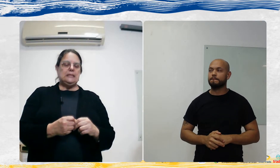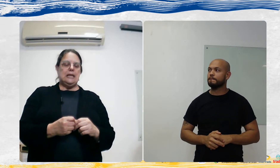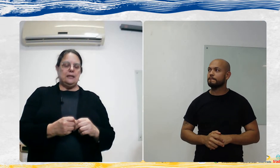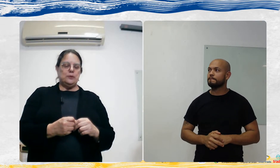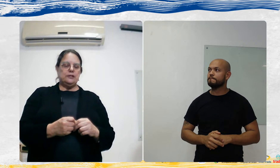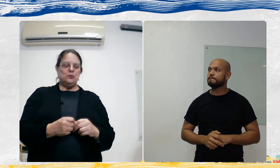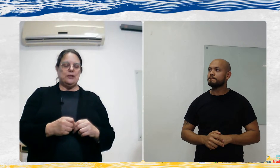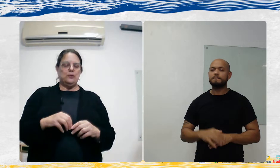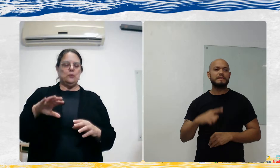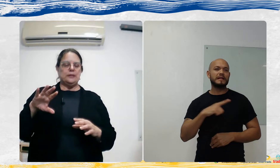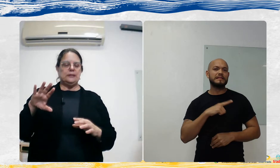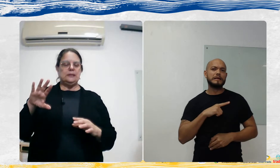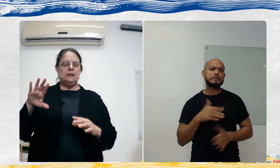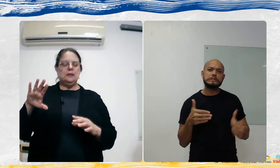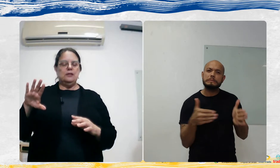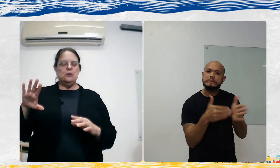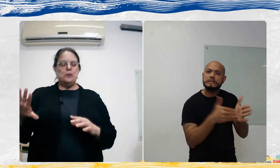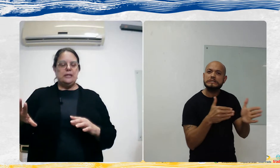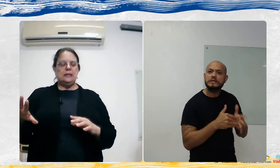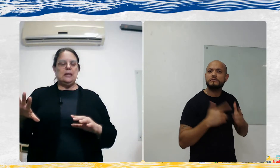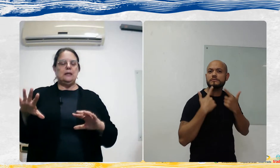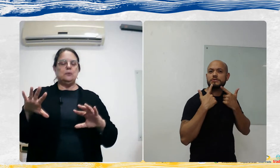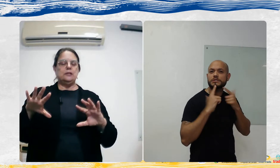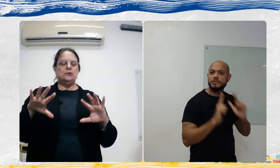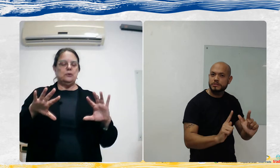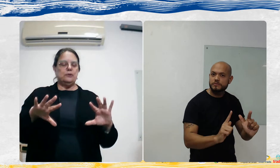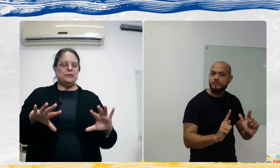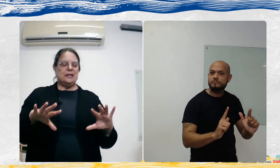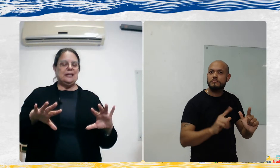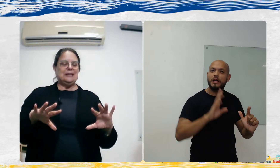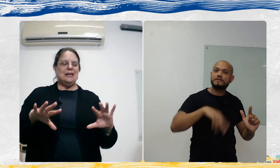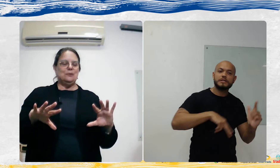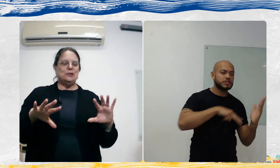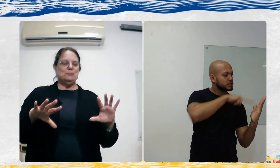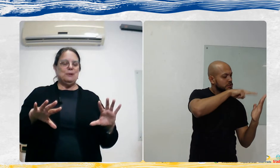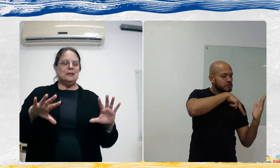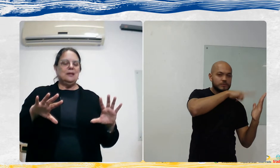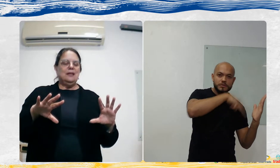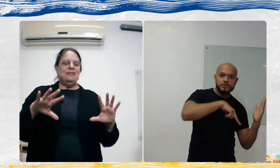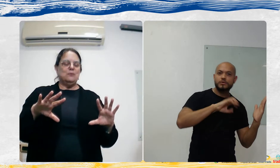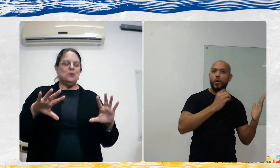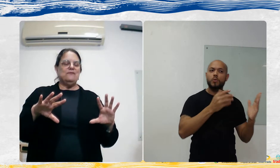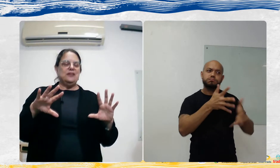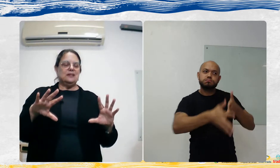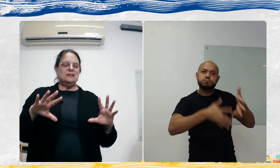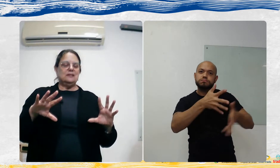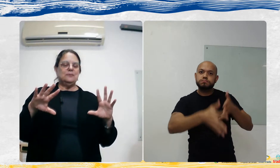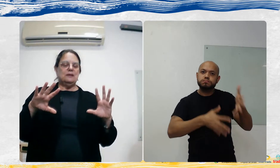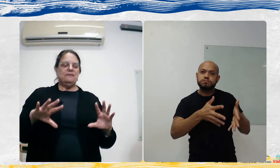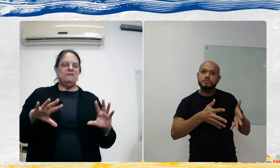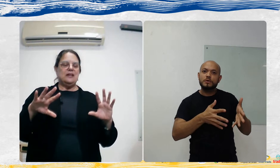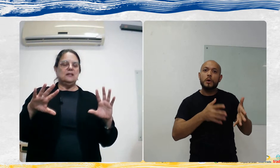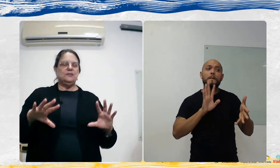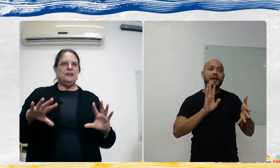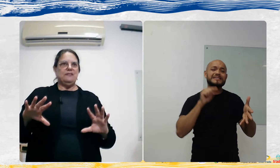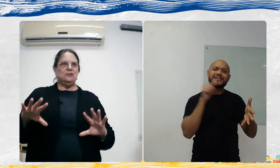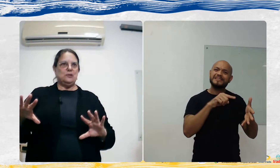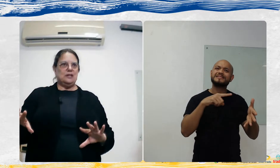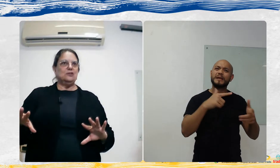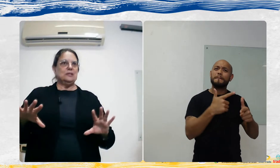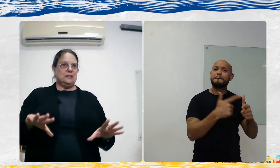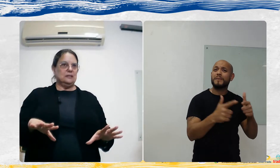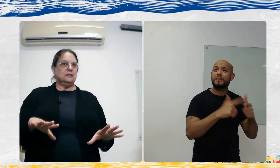limited language, whether it was their reading language or their signing language, but they were victims of a failed